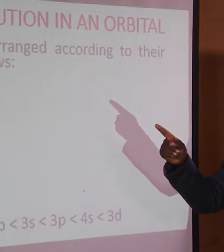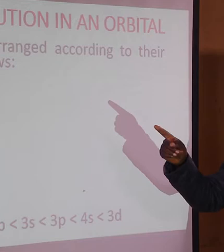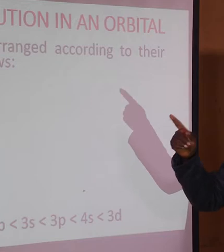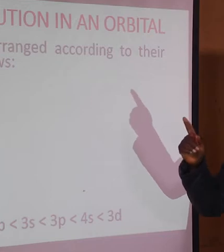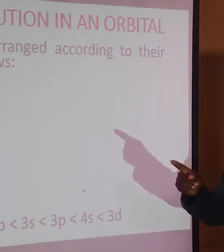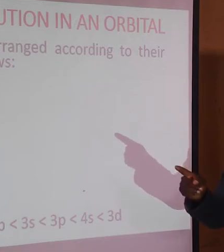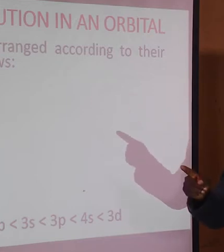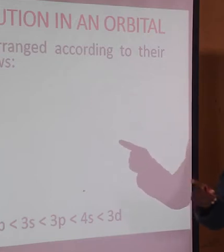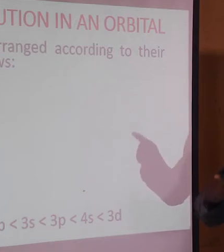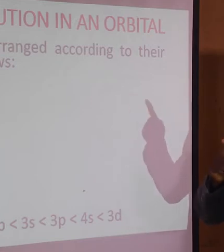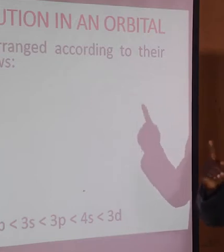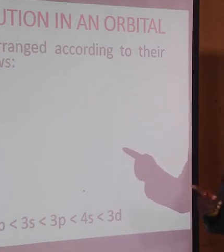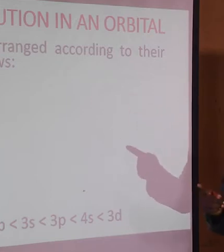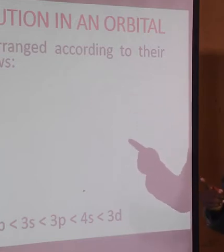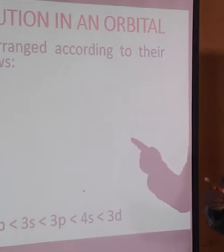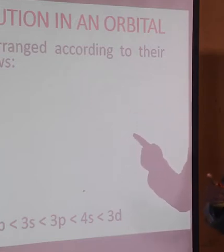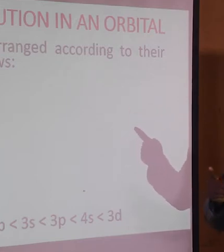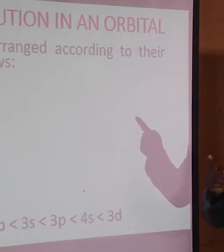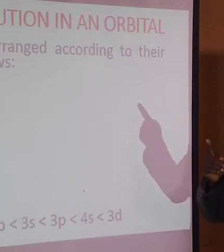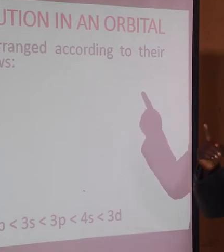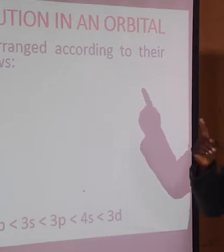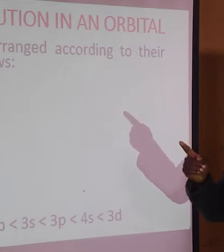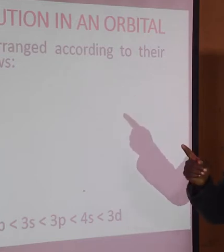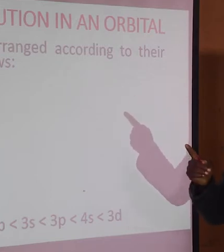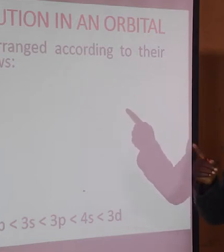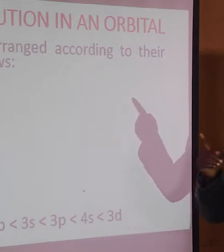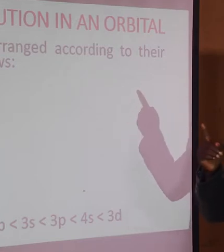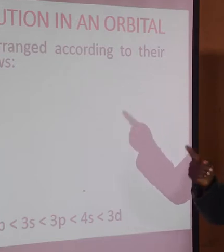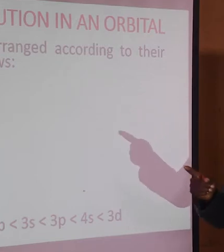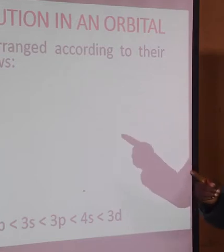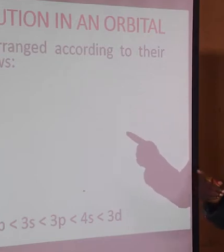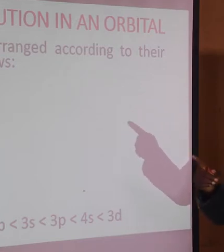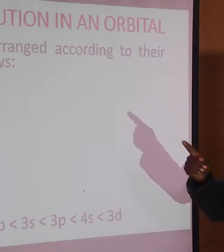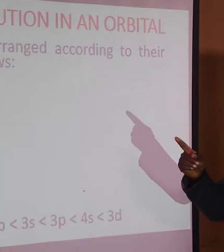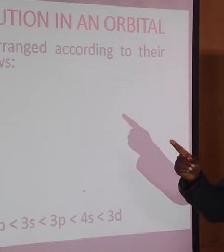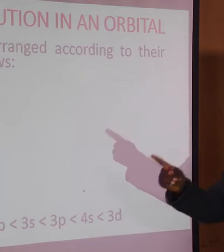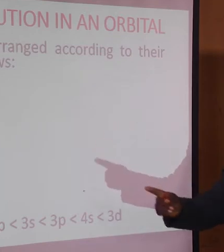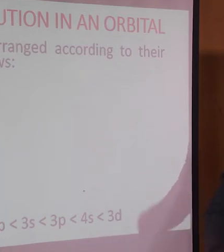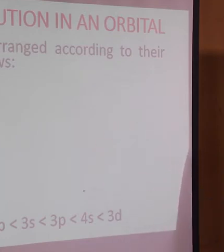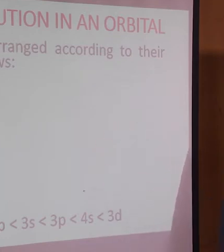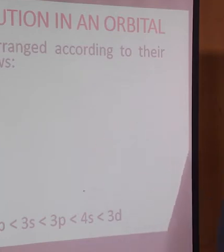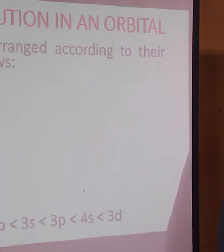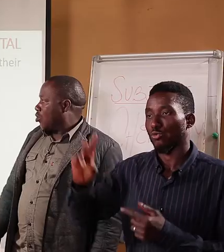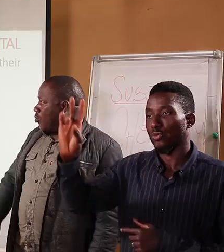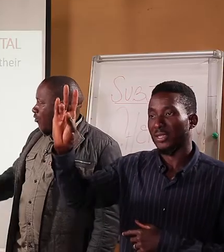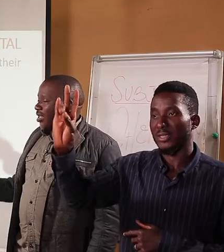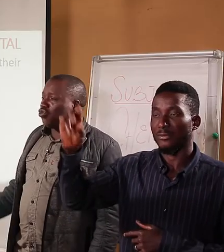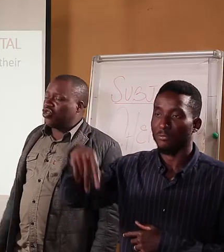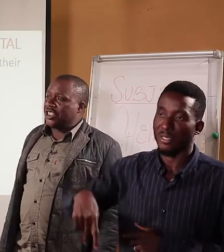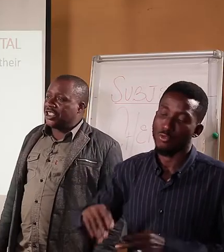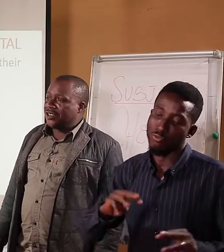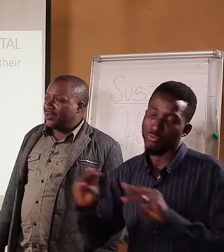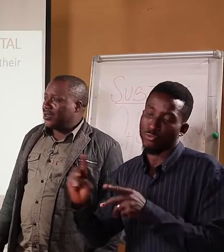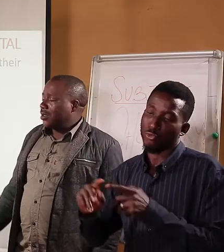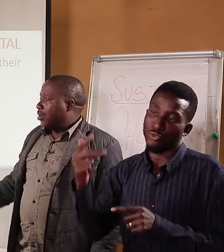2p, 3p, 4p, 5p, 6p, up to 7p. We move again